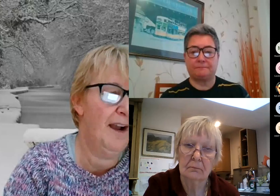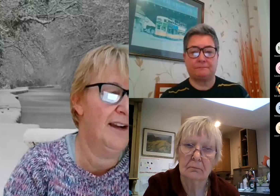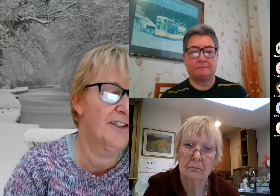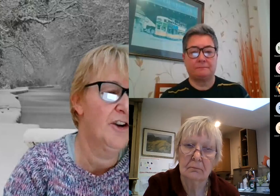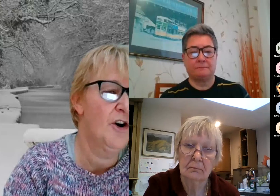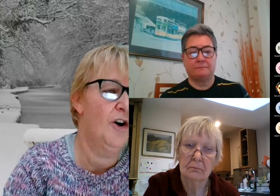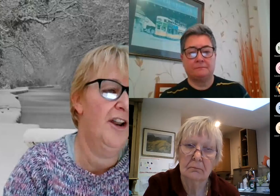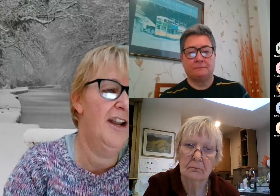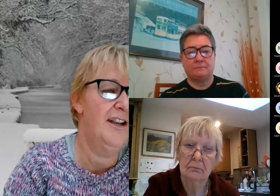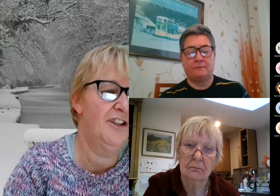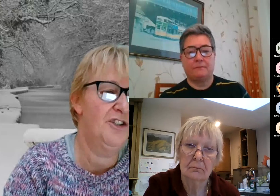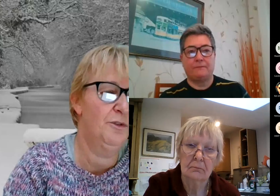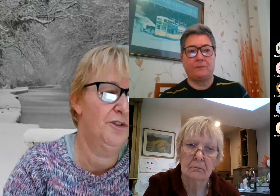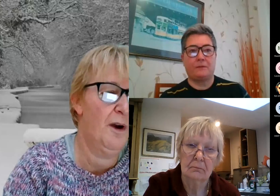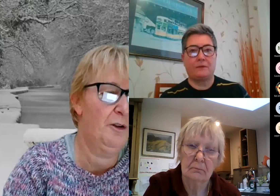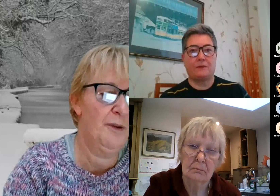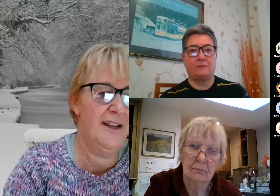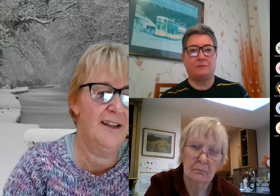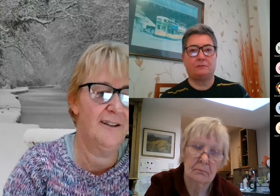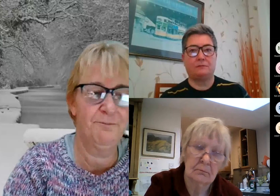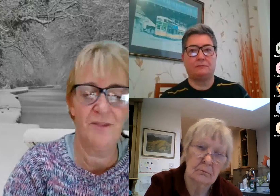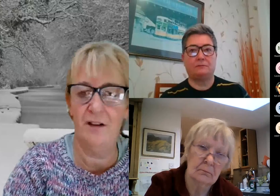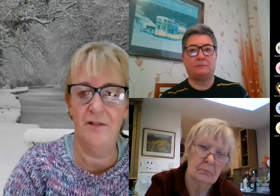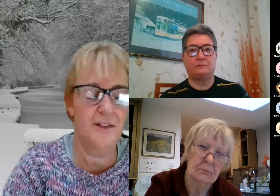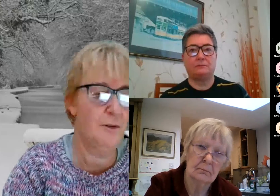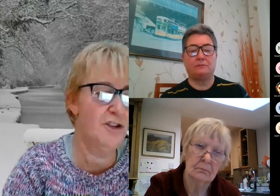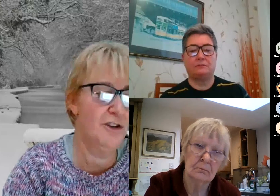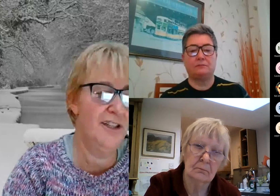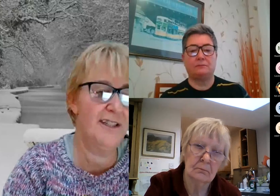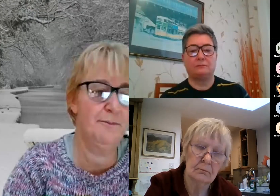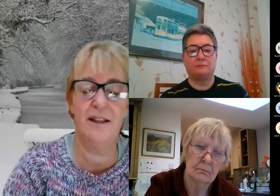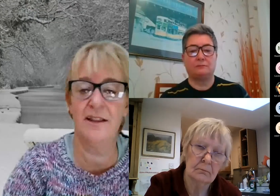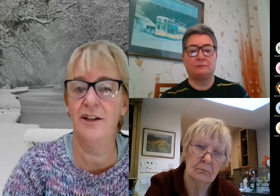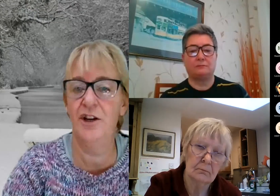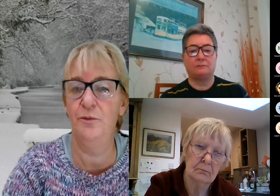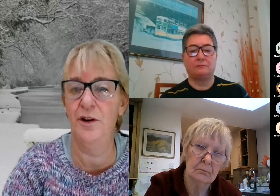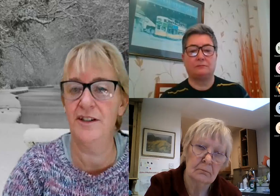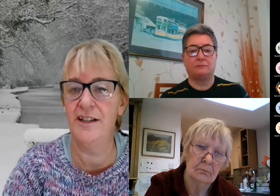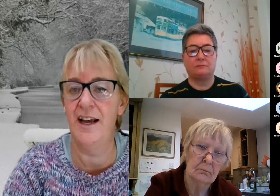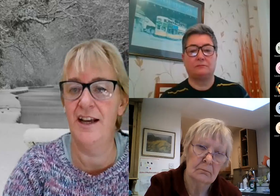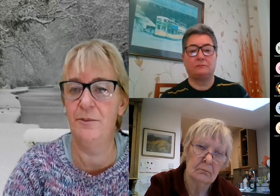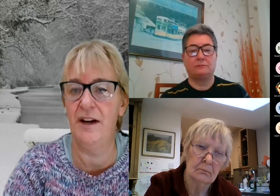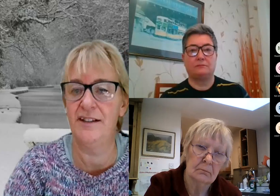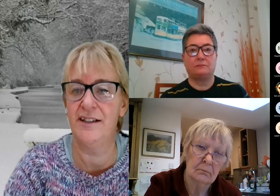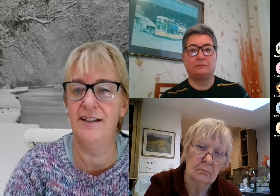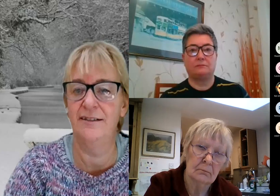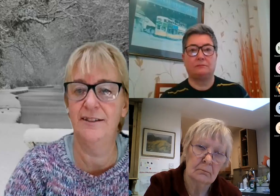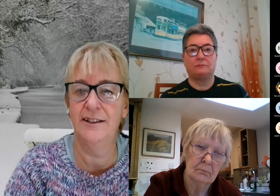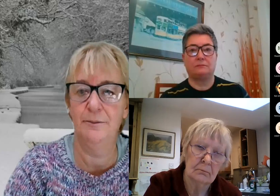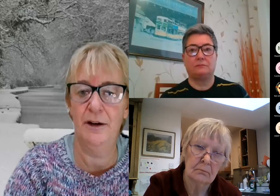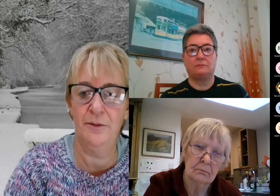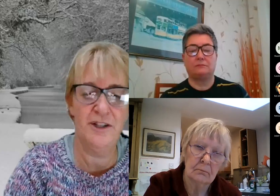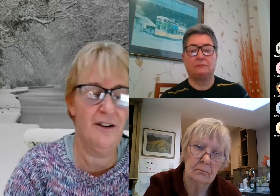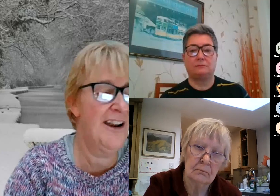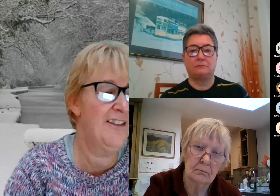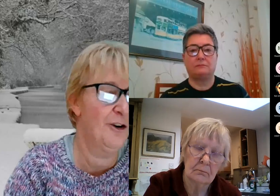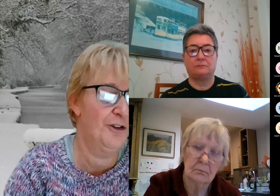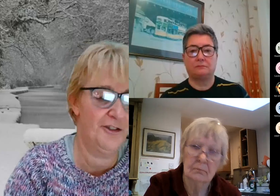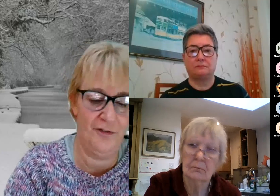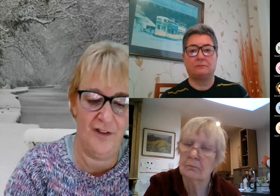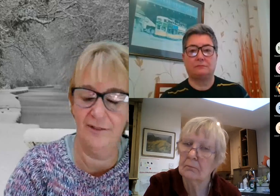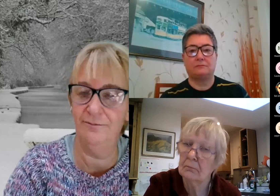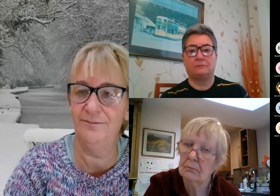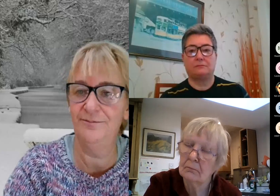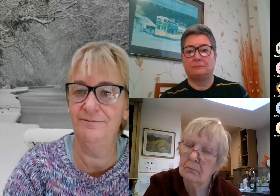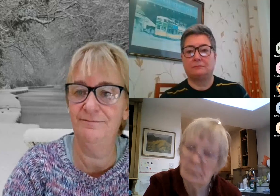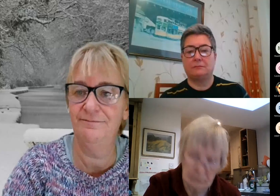can impact on individuals' well-being. And that's from Tony Smith, who works in Hmrc. Malcolm, do you have any